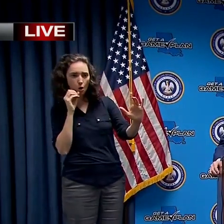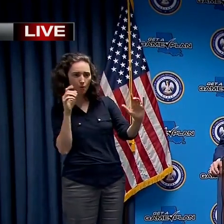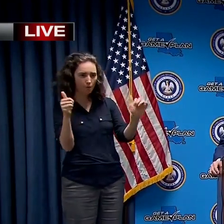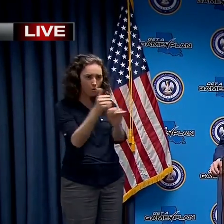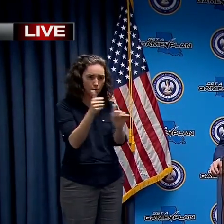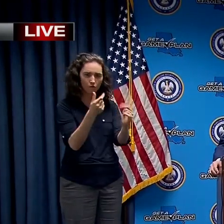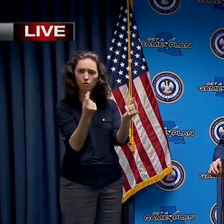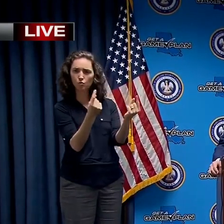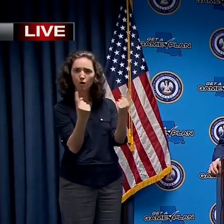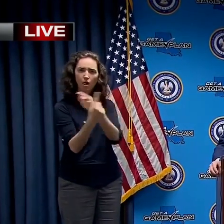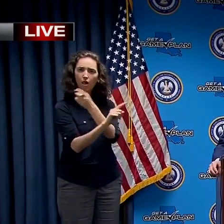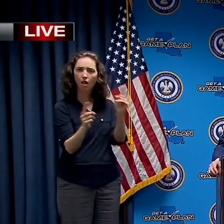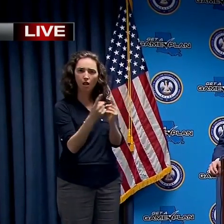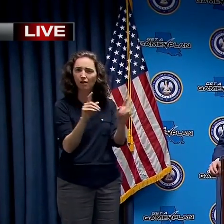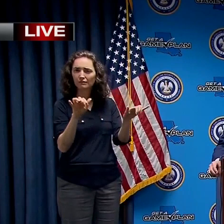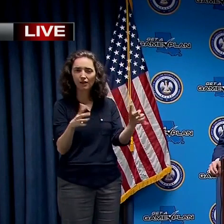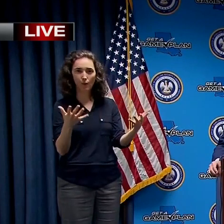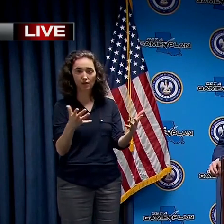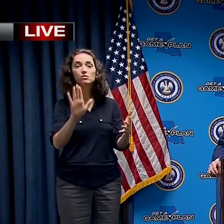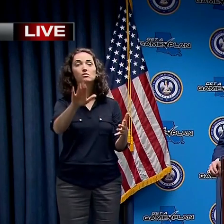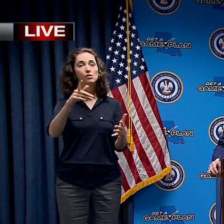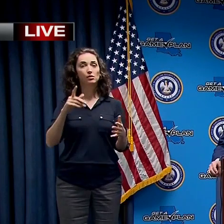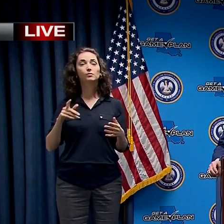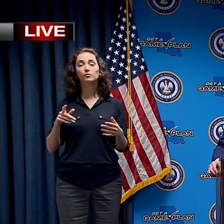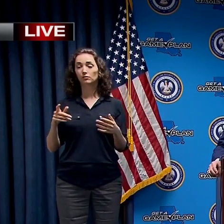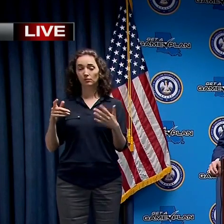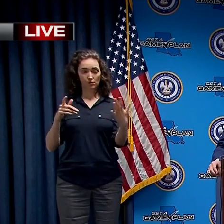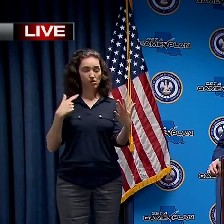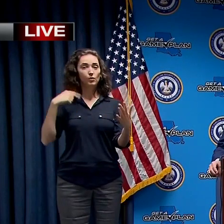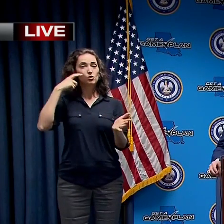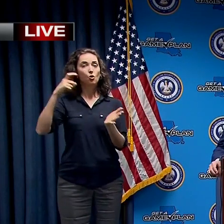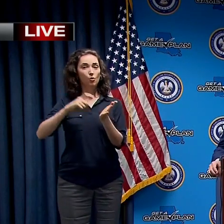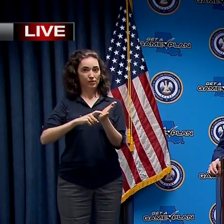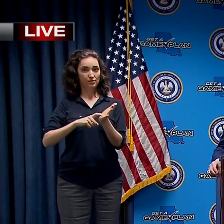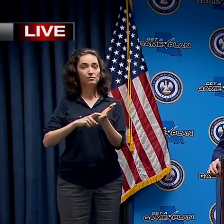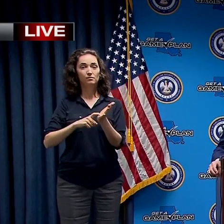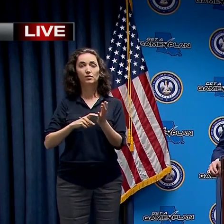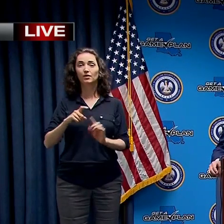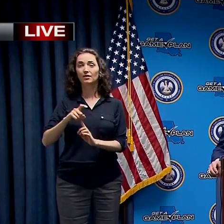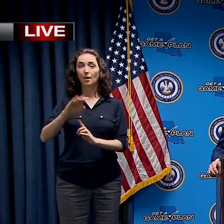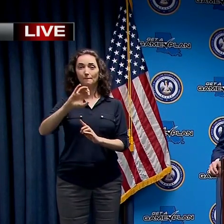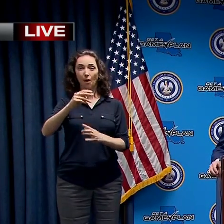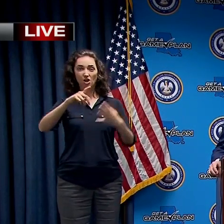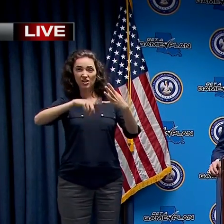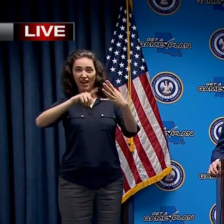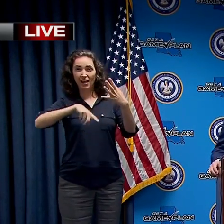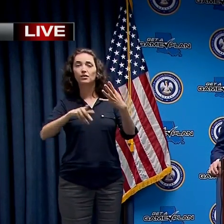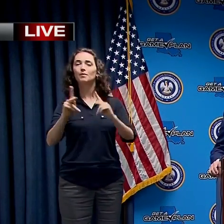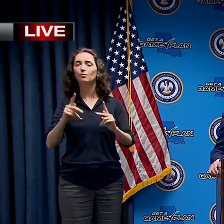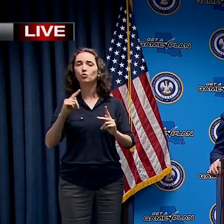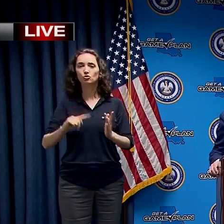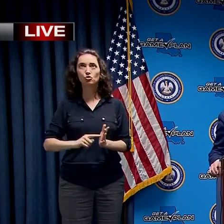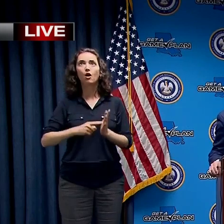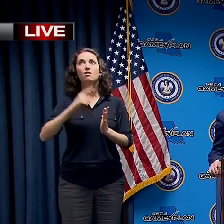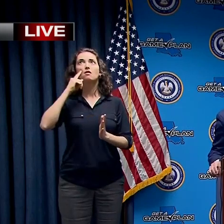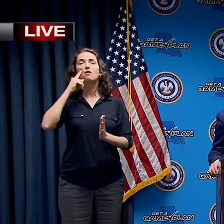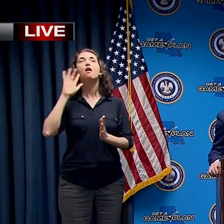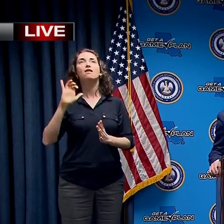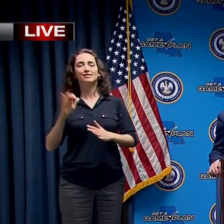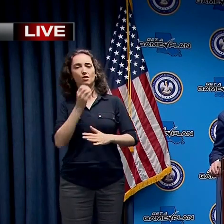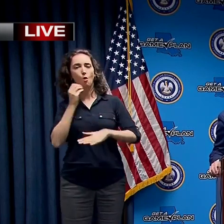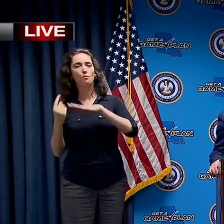time of the end of March, which is when I announced an emergency declaration. You can see this goes back